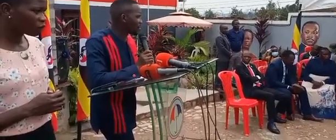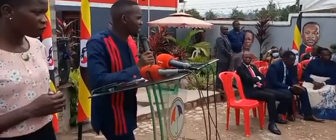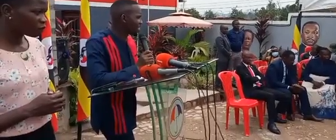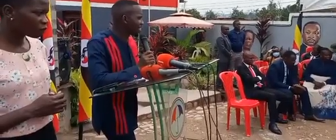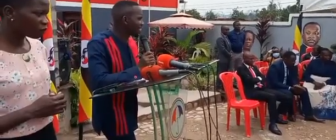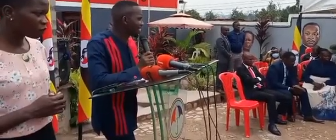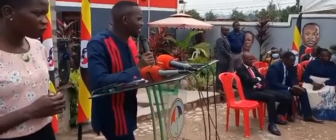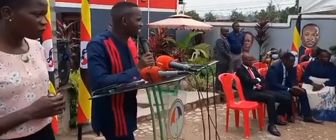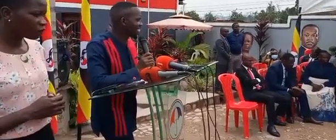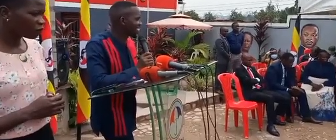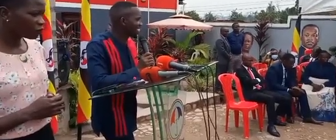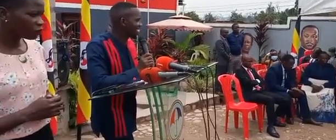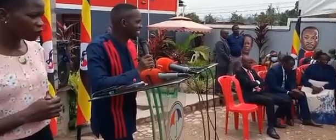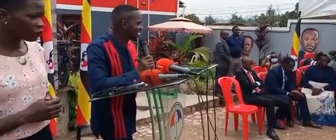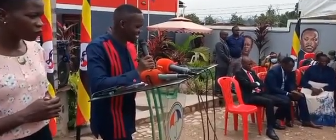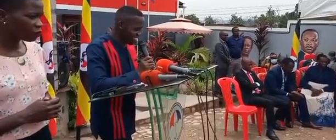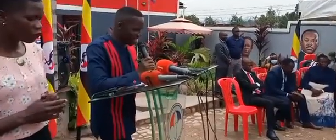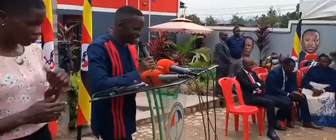year.